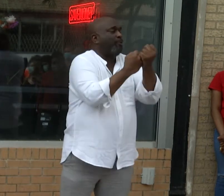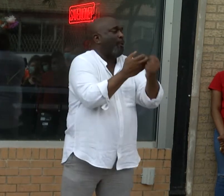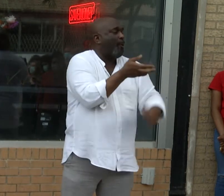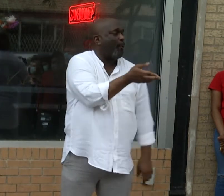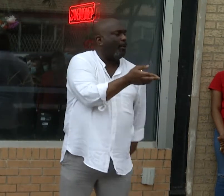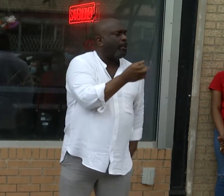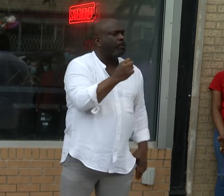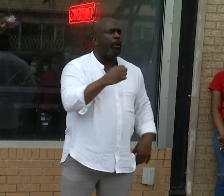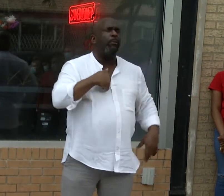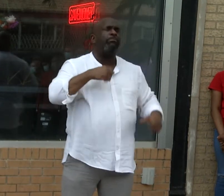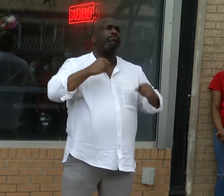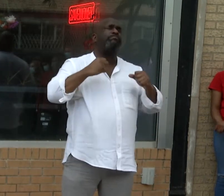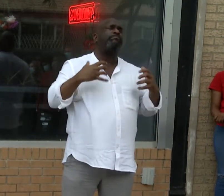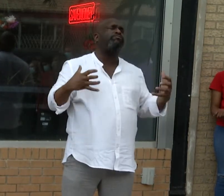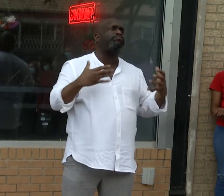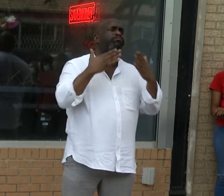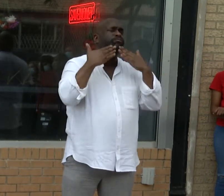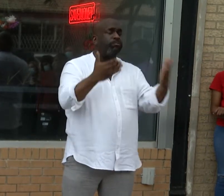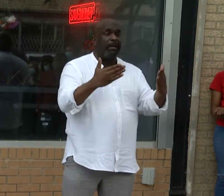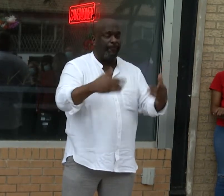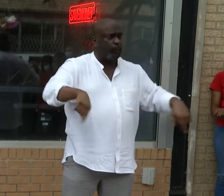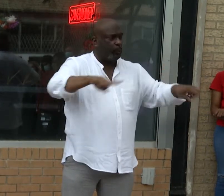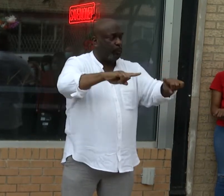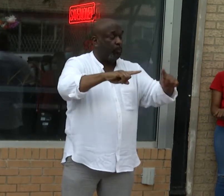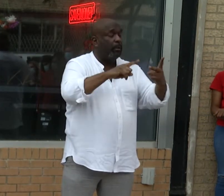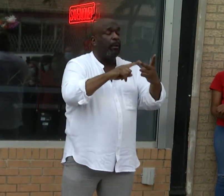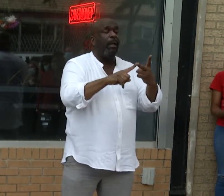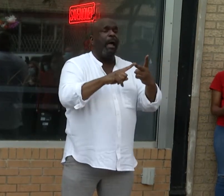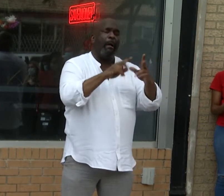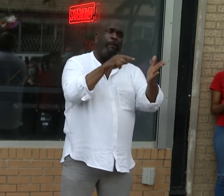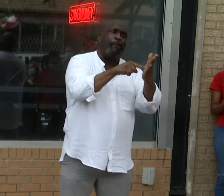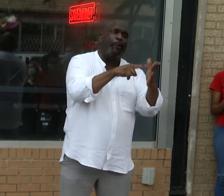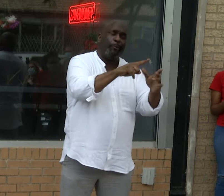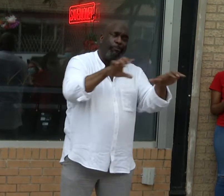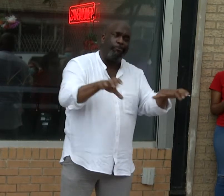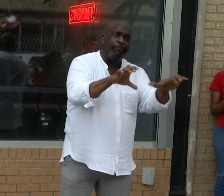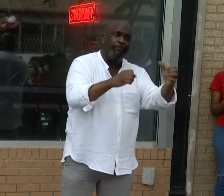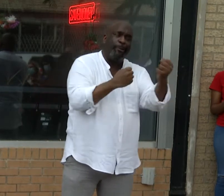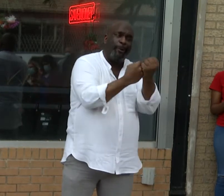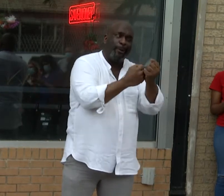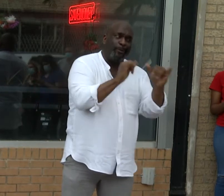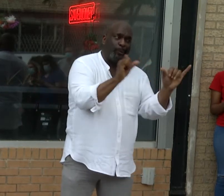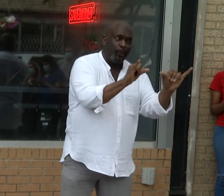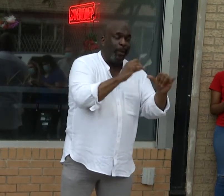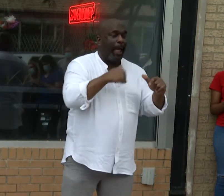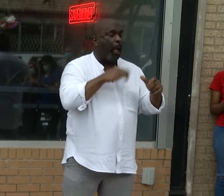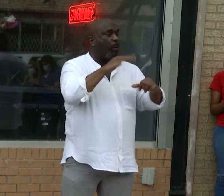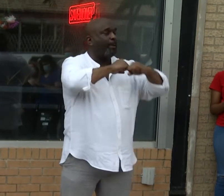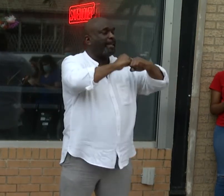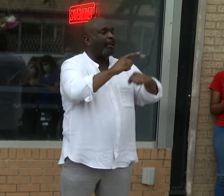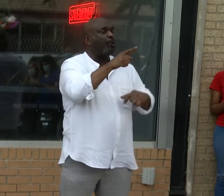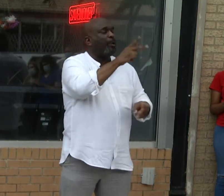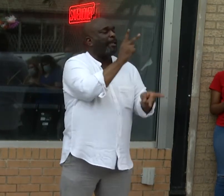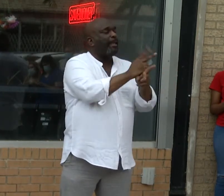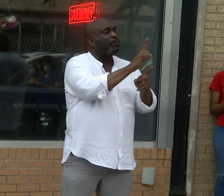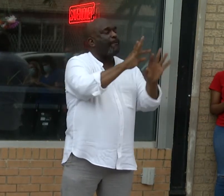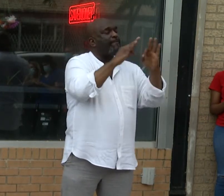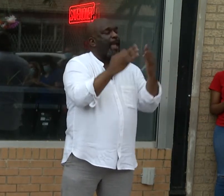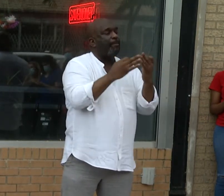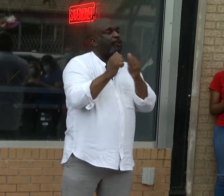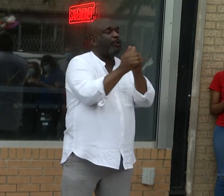I'm incredibly grateful to you, I am indebted to you, and I will work to protect you and keep your families